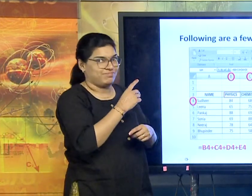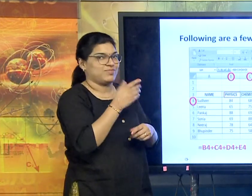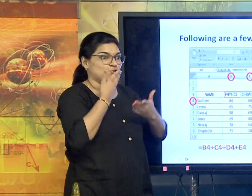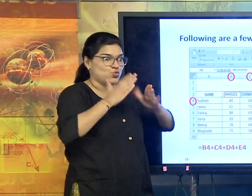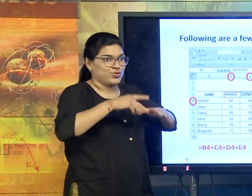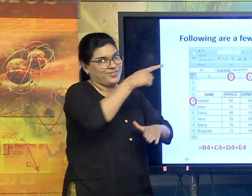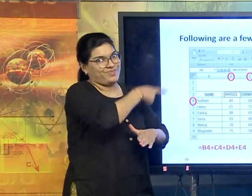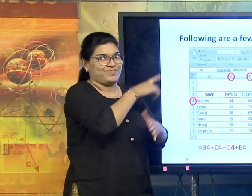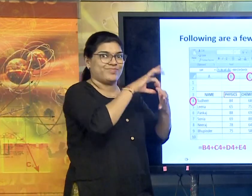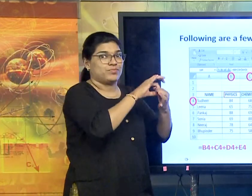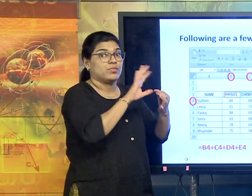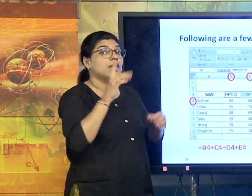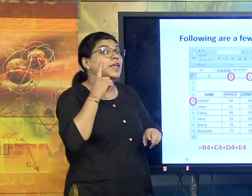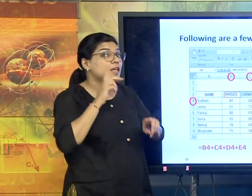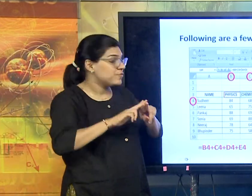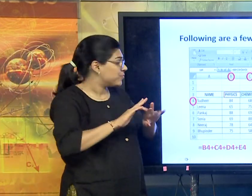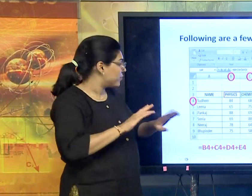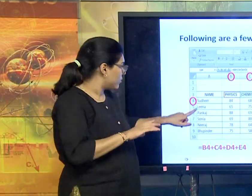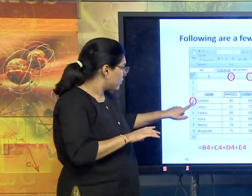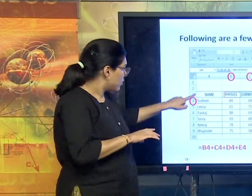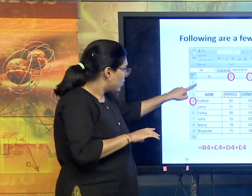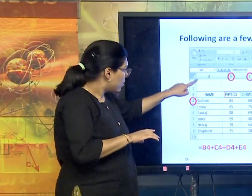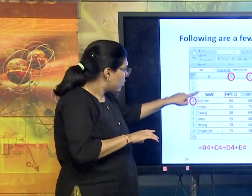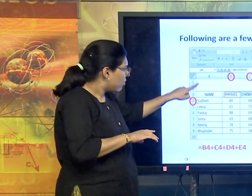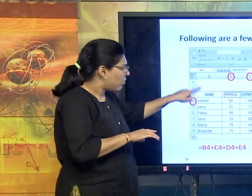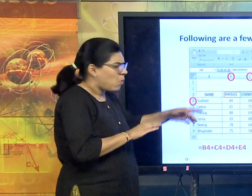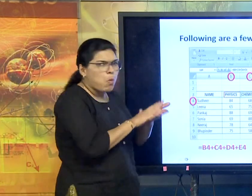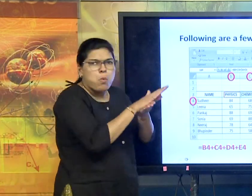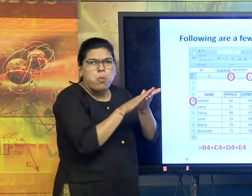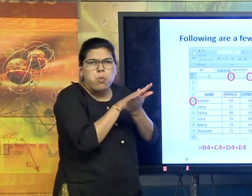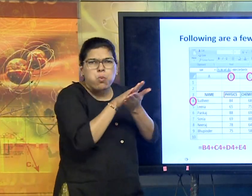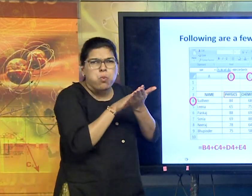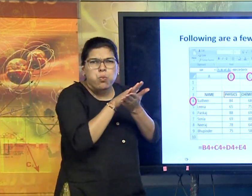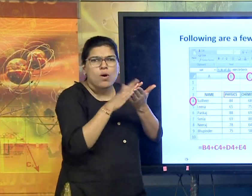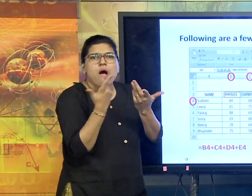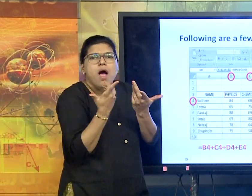vertical column name, and 4 is the row number.